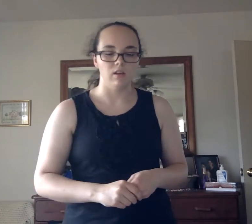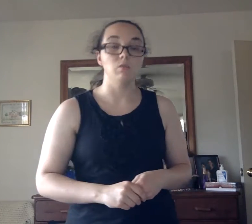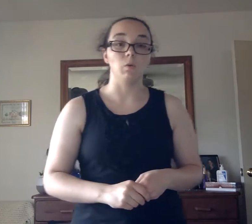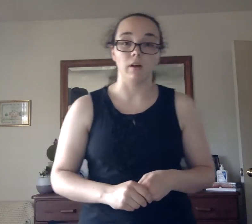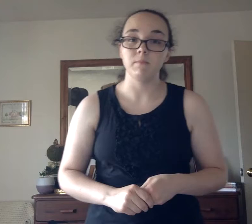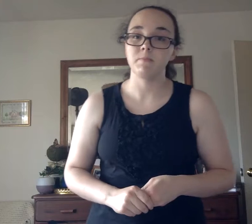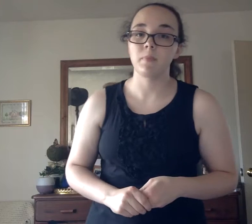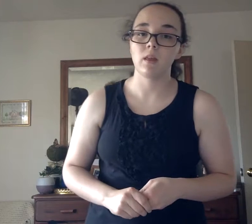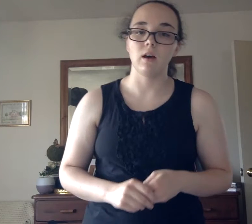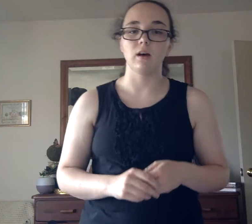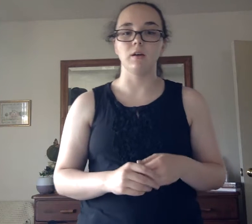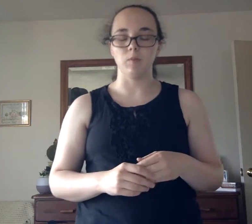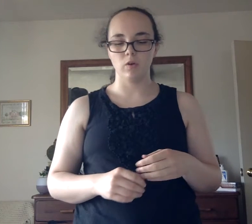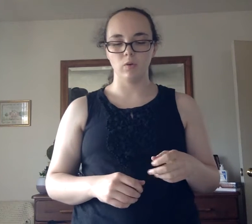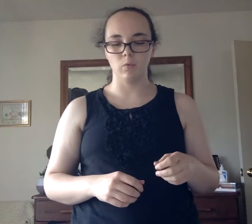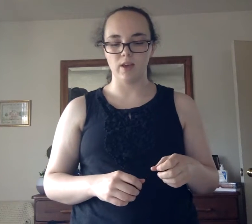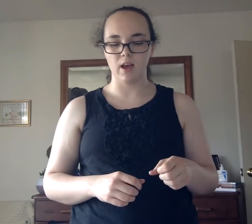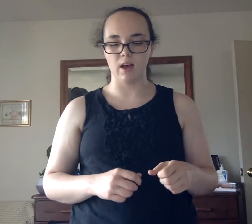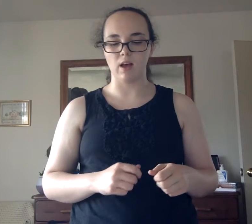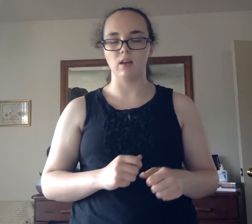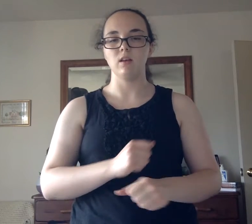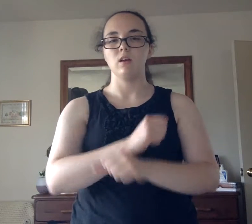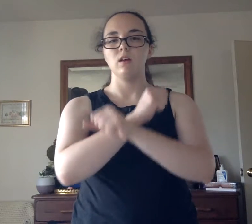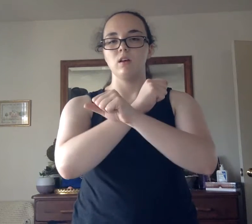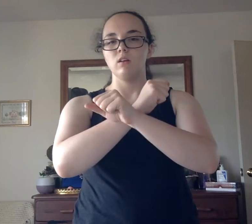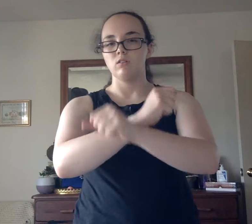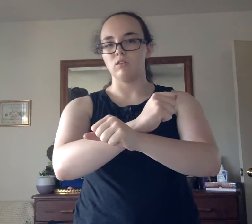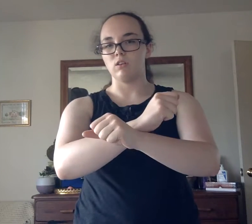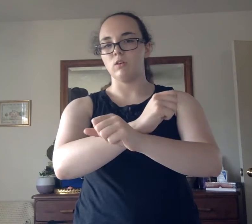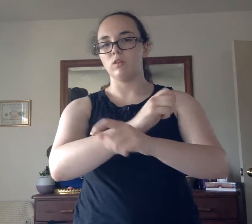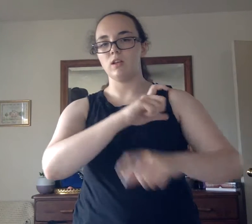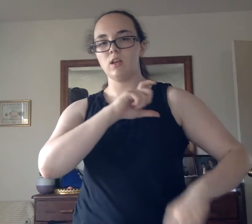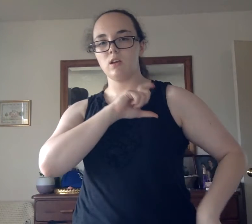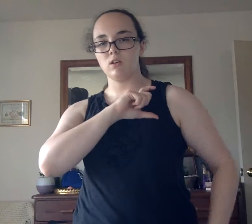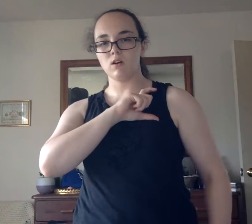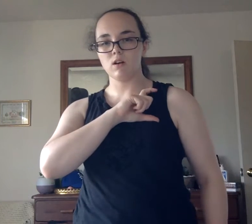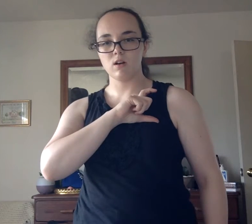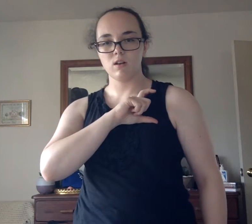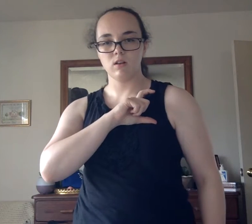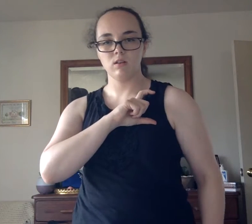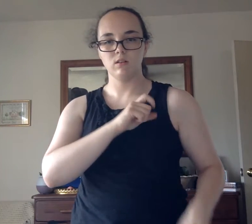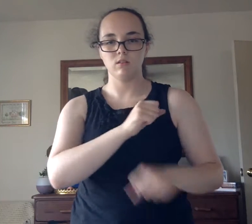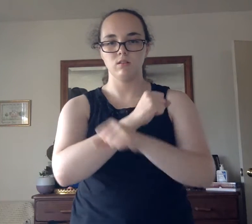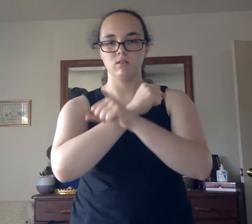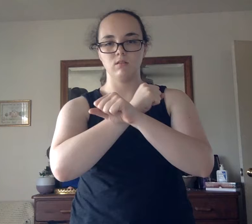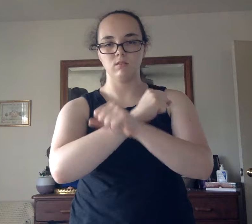is one. We had security guard.